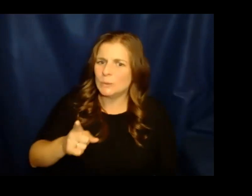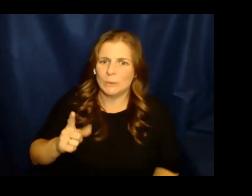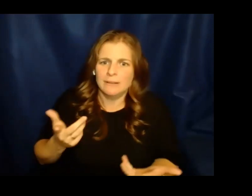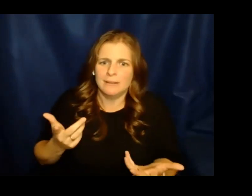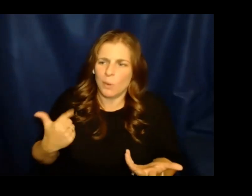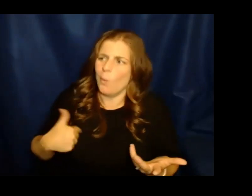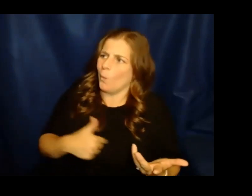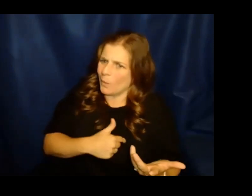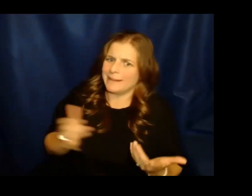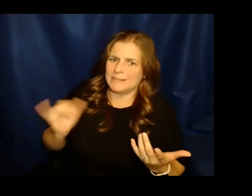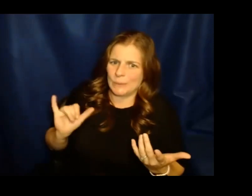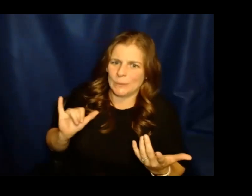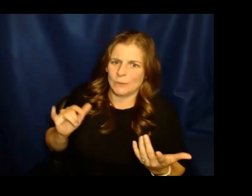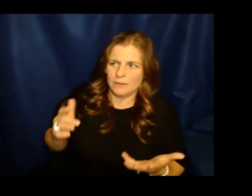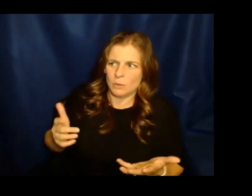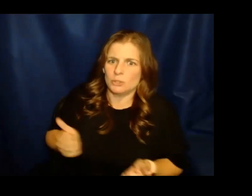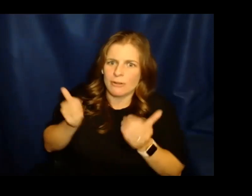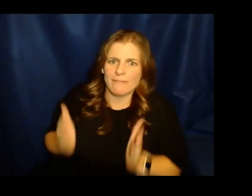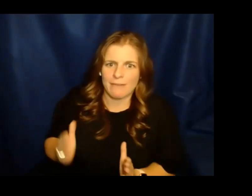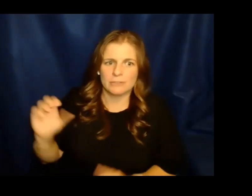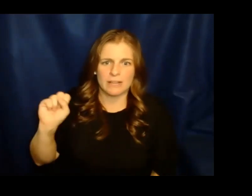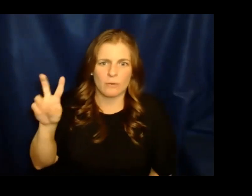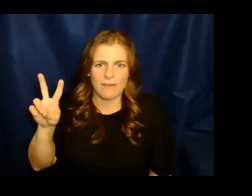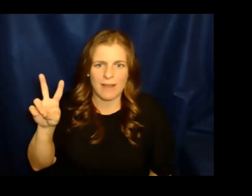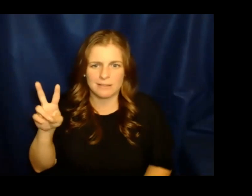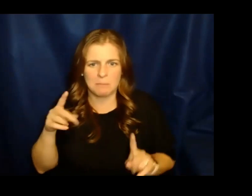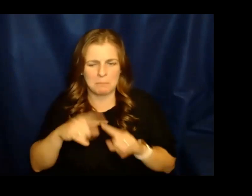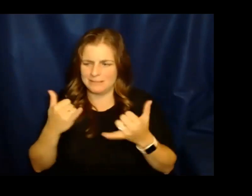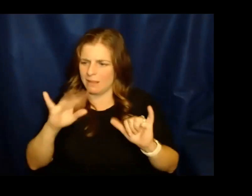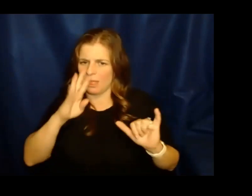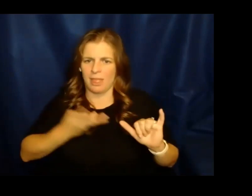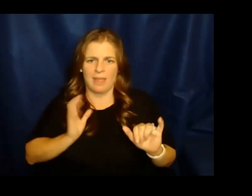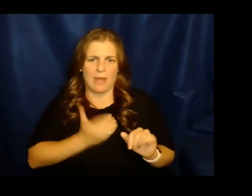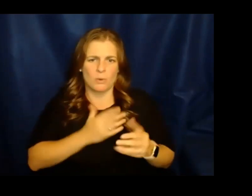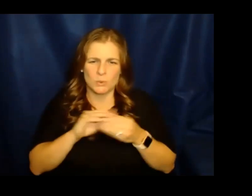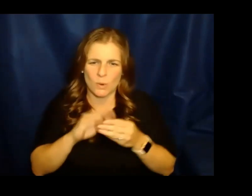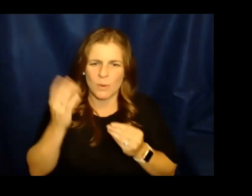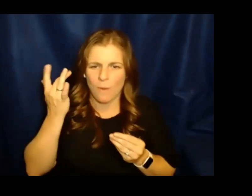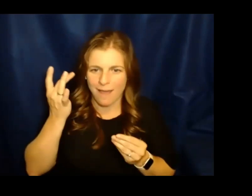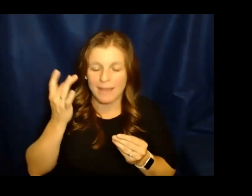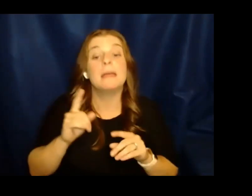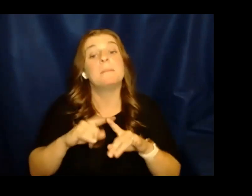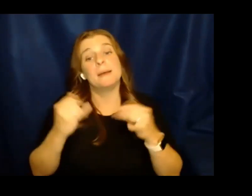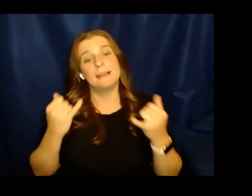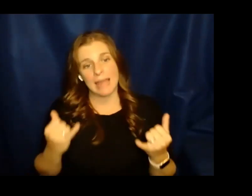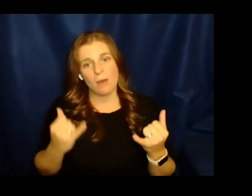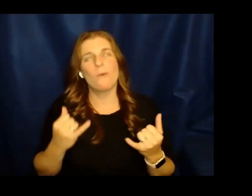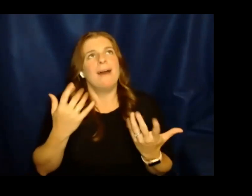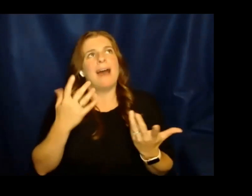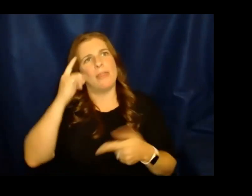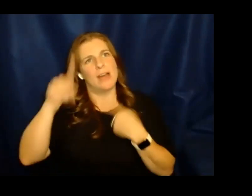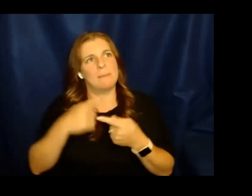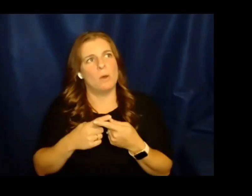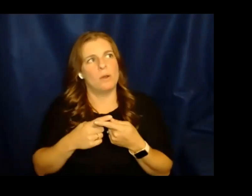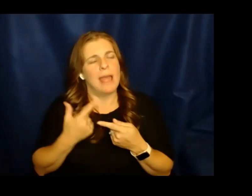we being left out of the conversation? And when I thought about why this is what I wanted to talk with you about today, I thought about how I grew up